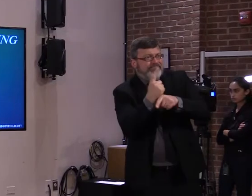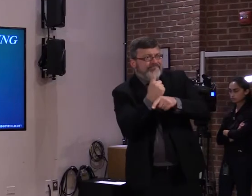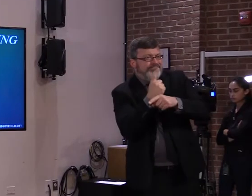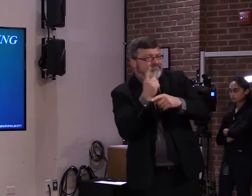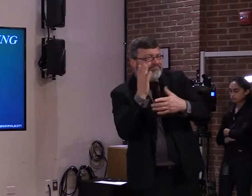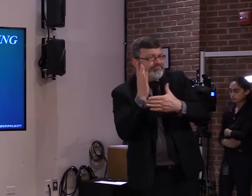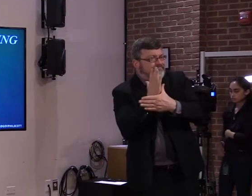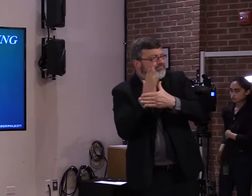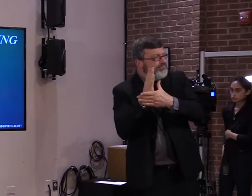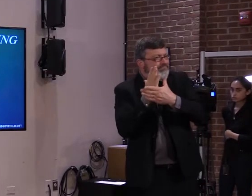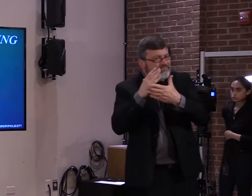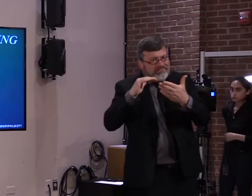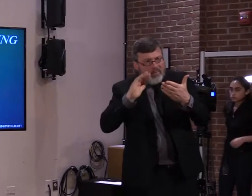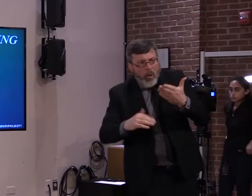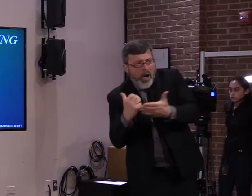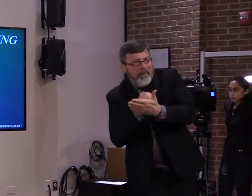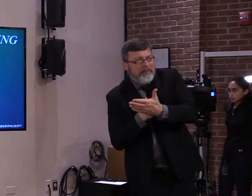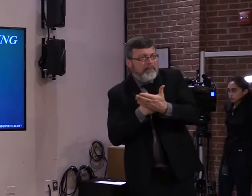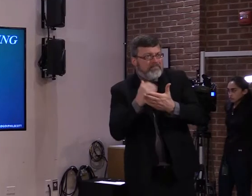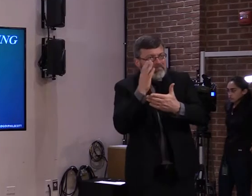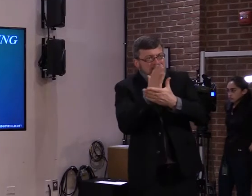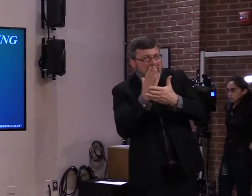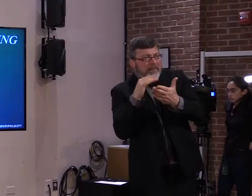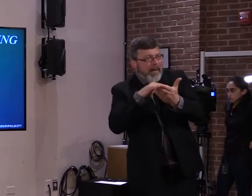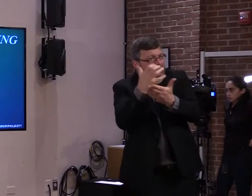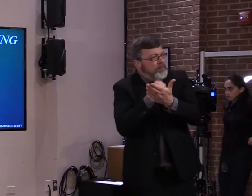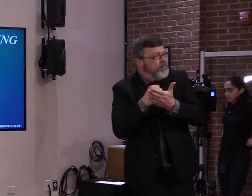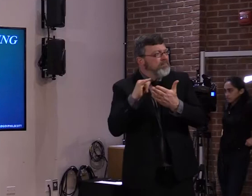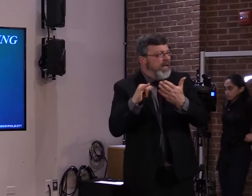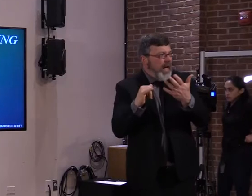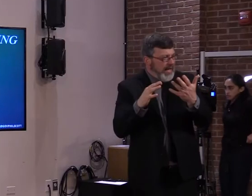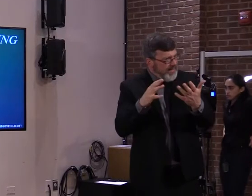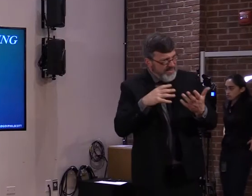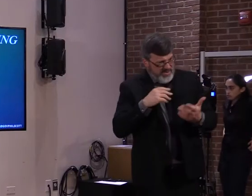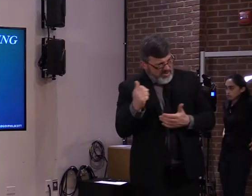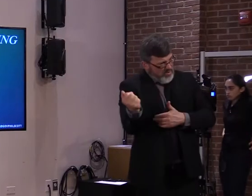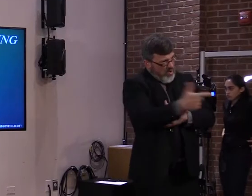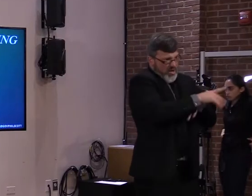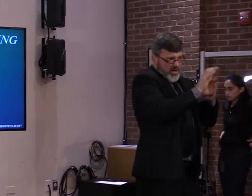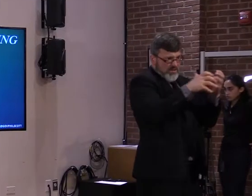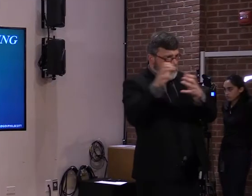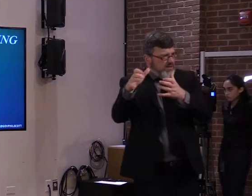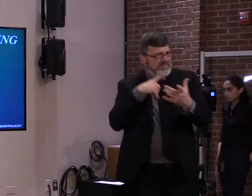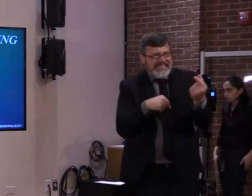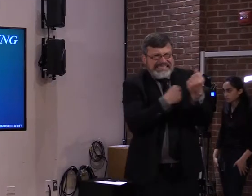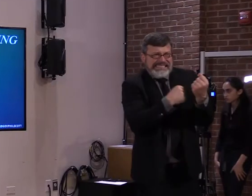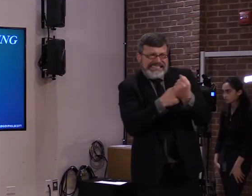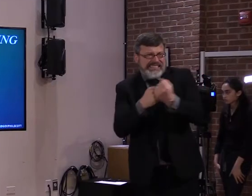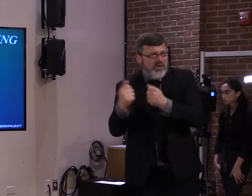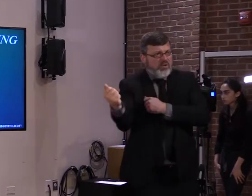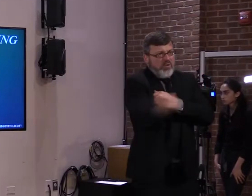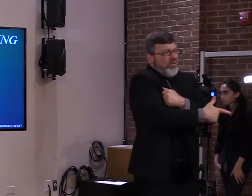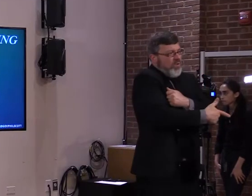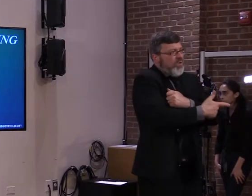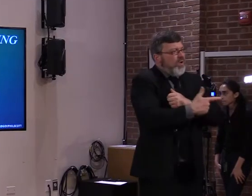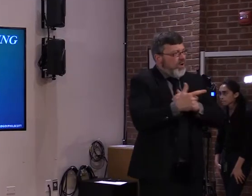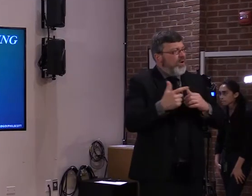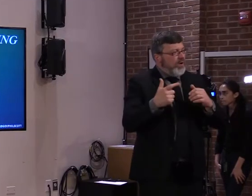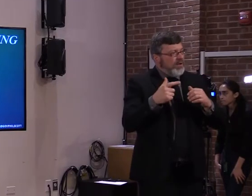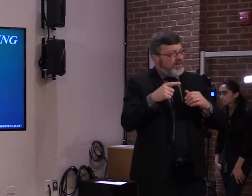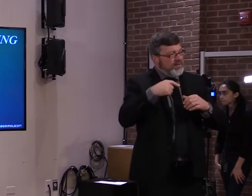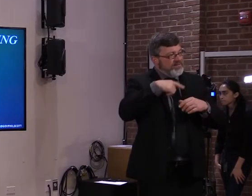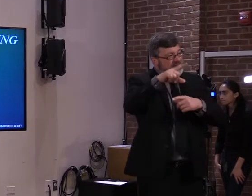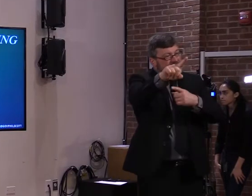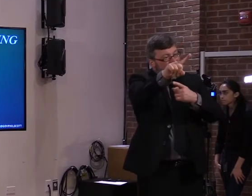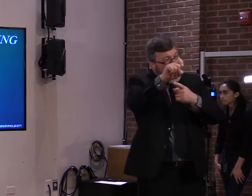individuals. You know, this is a program that is hundreds of millions of dollars that